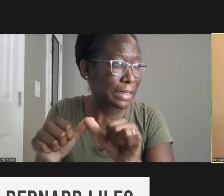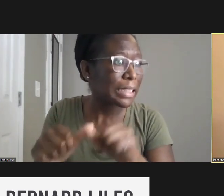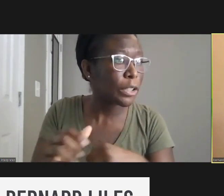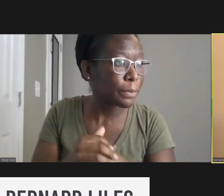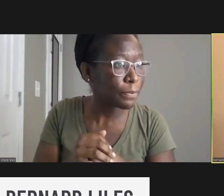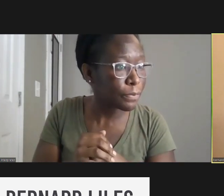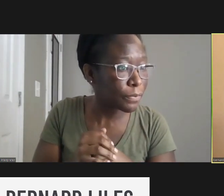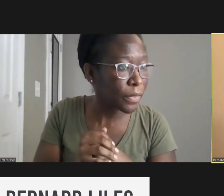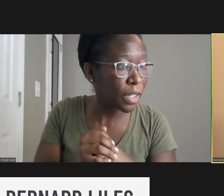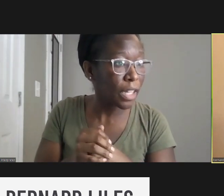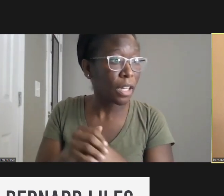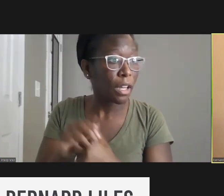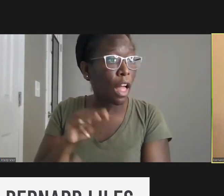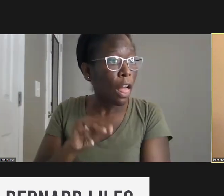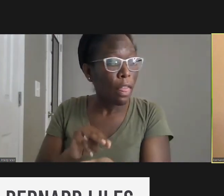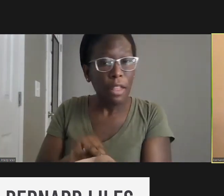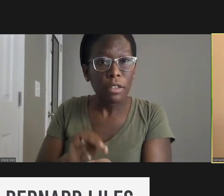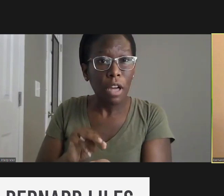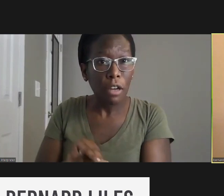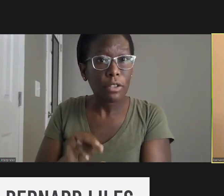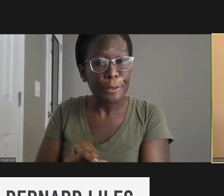the doctors, and we have a